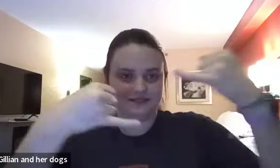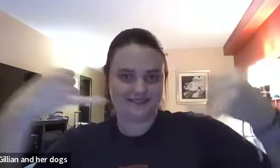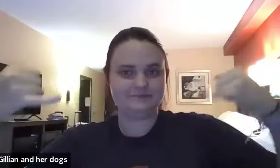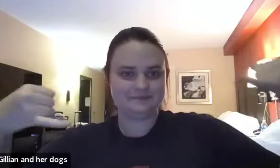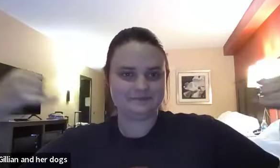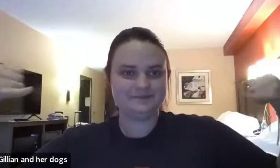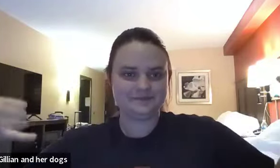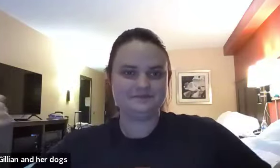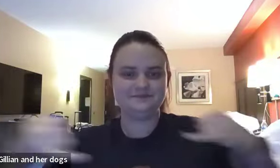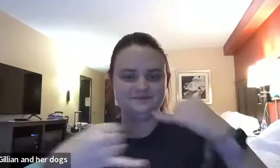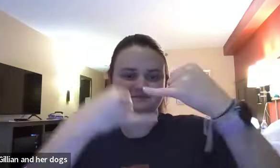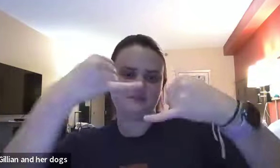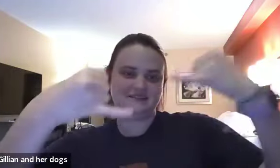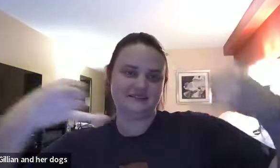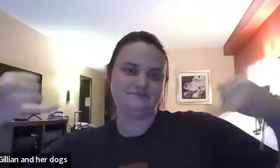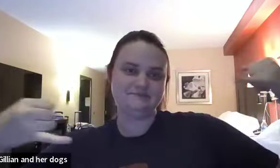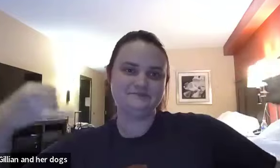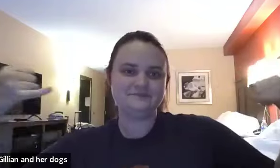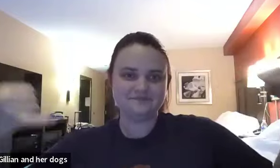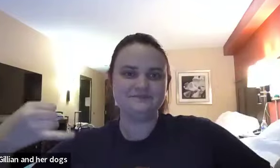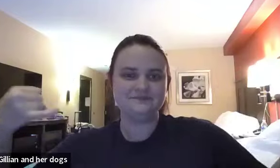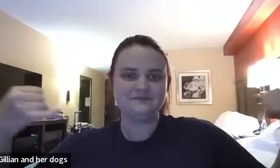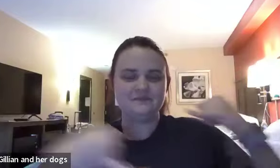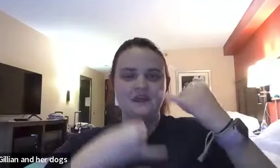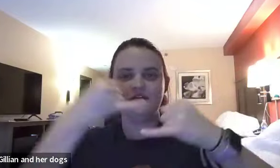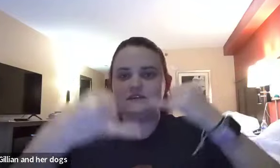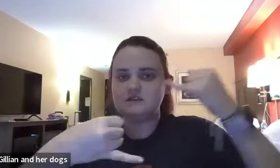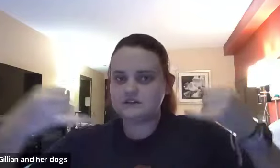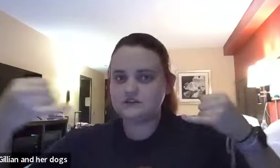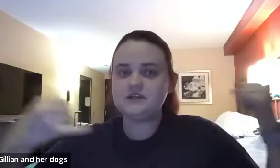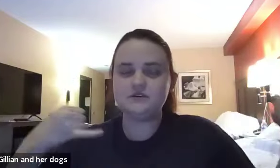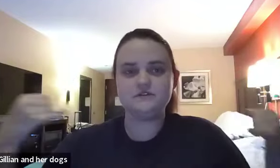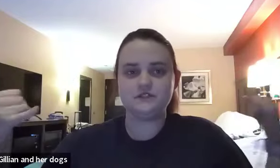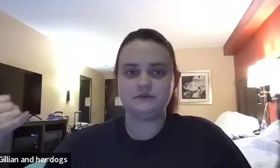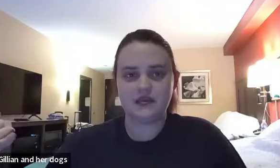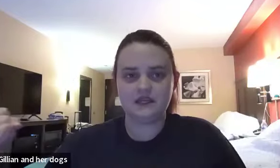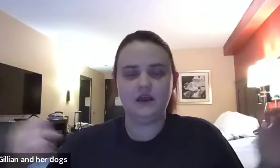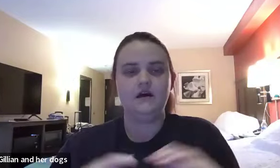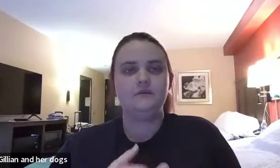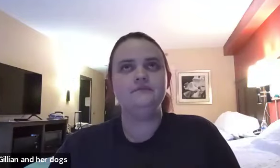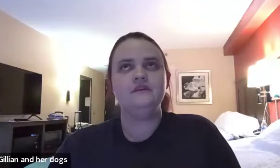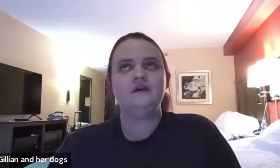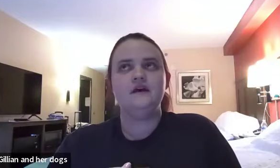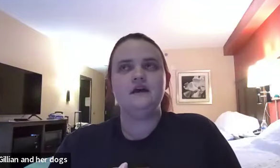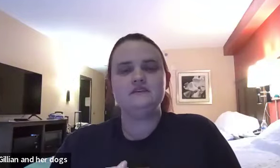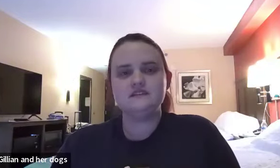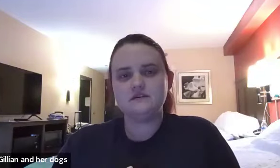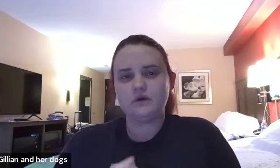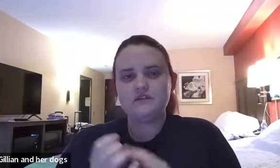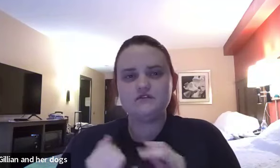pasta, pasta. This also can be used for spaghetti. This is one of those